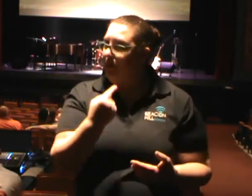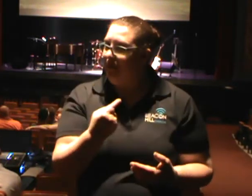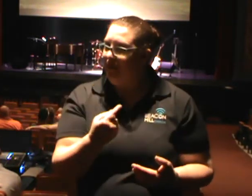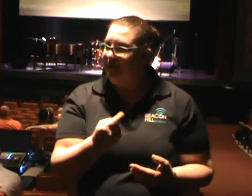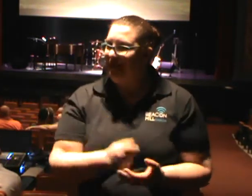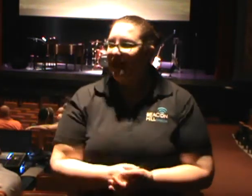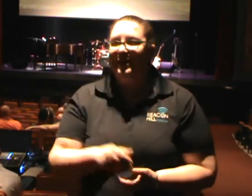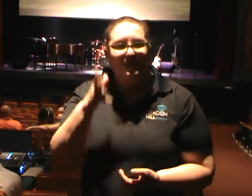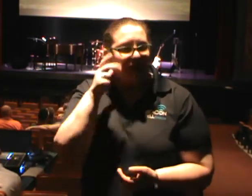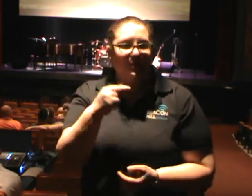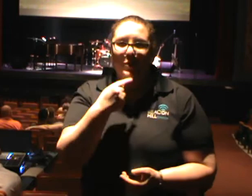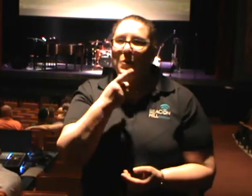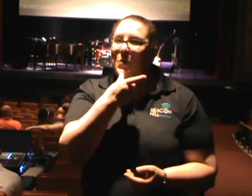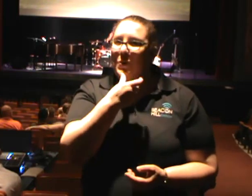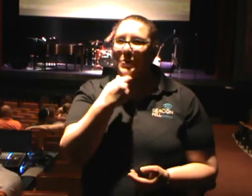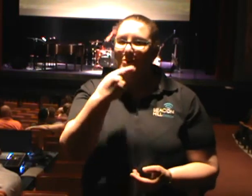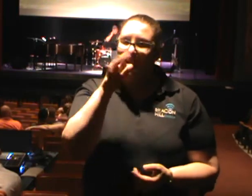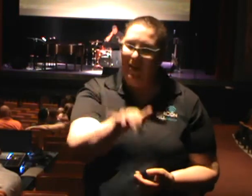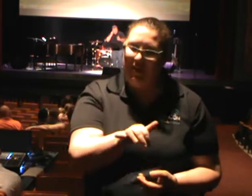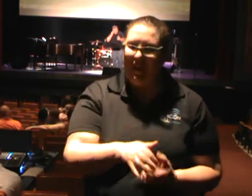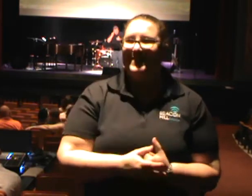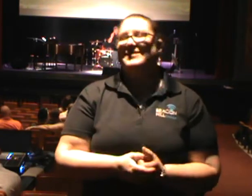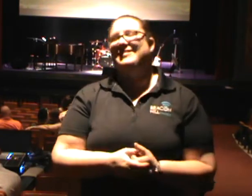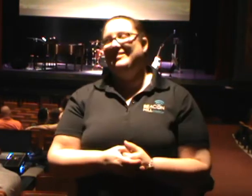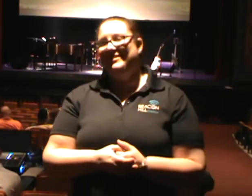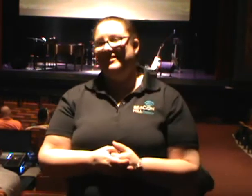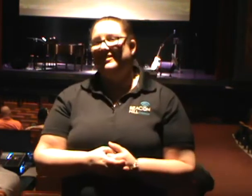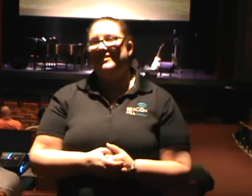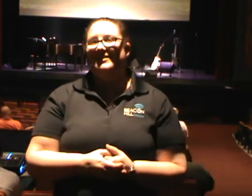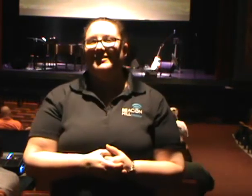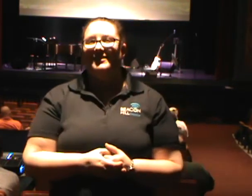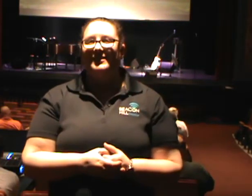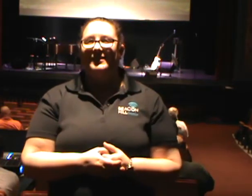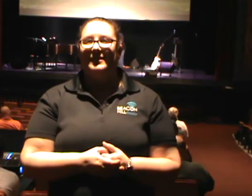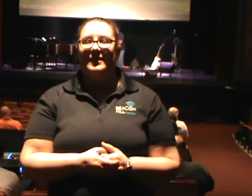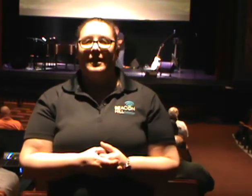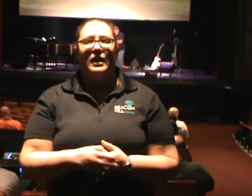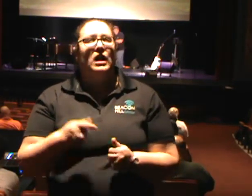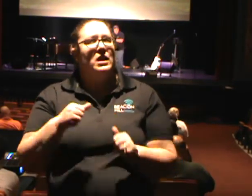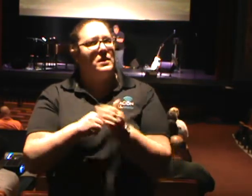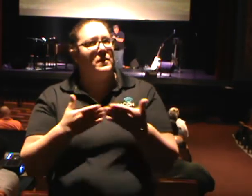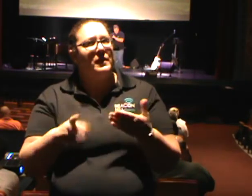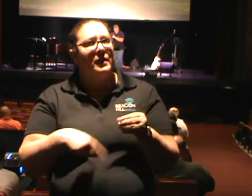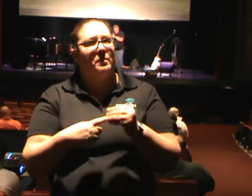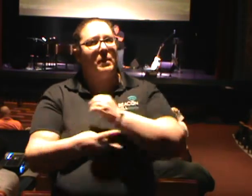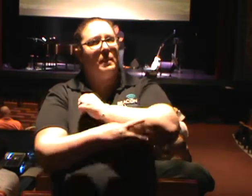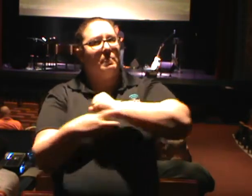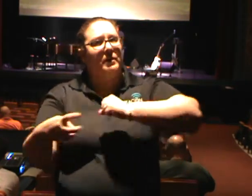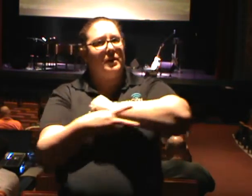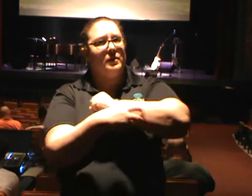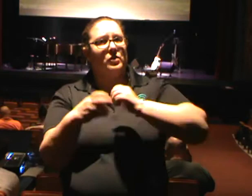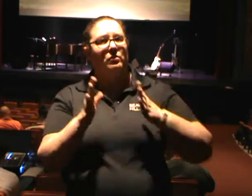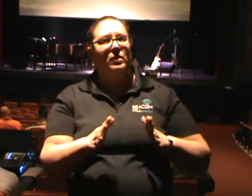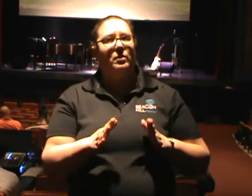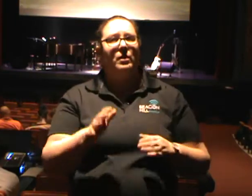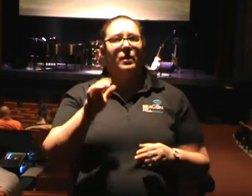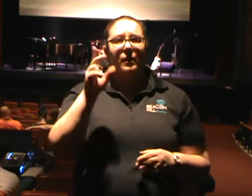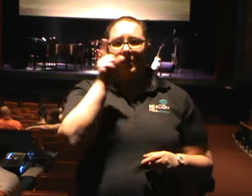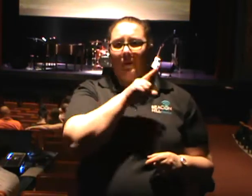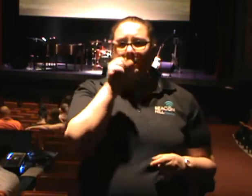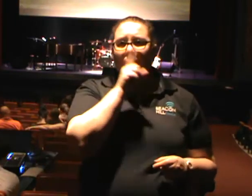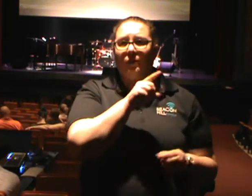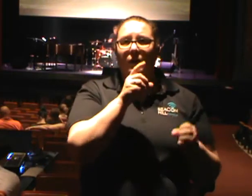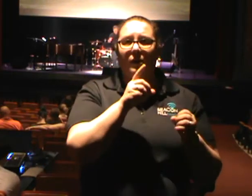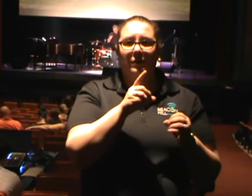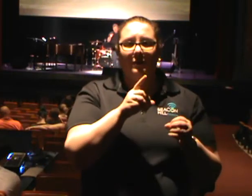who's telling you this, all right? The thing about thieves and robbers, that is false teachers that are